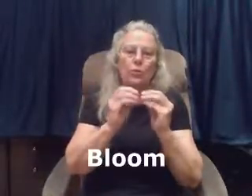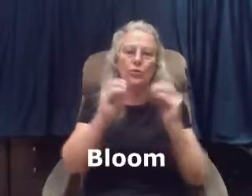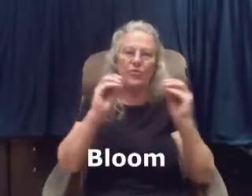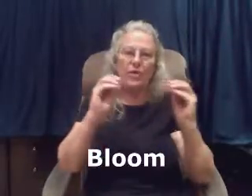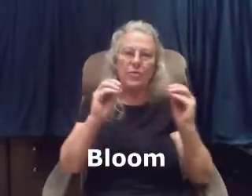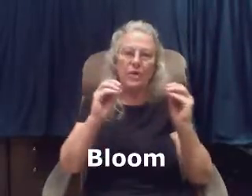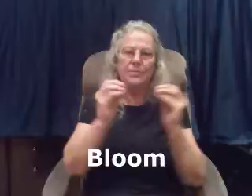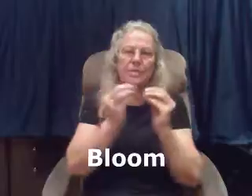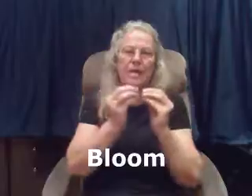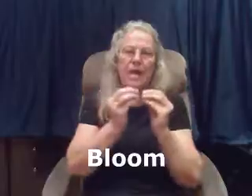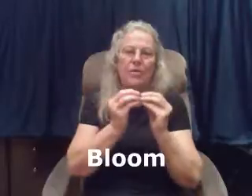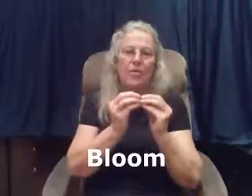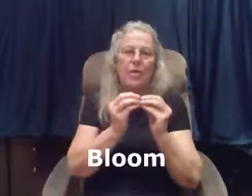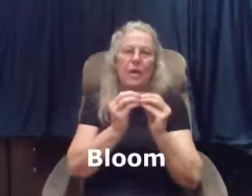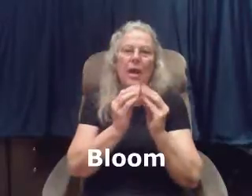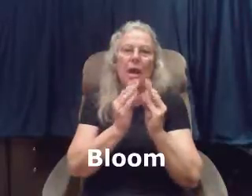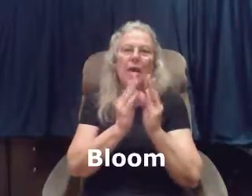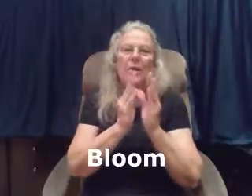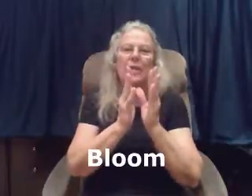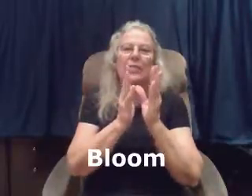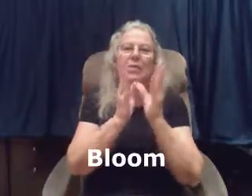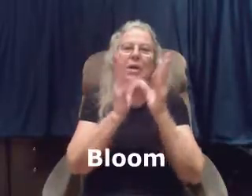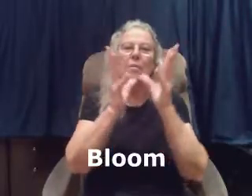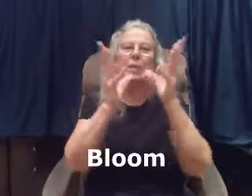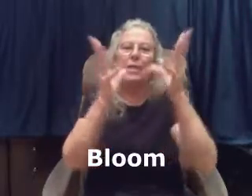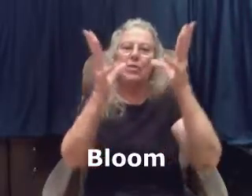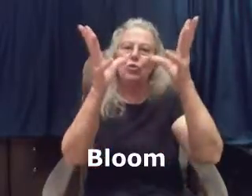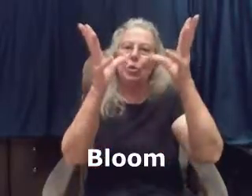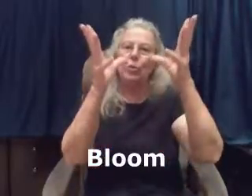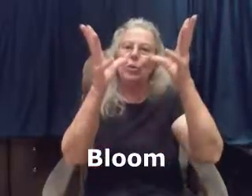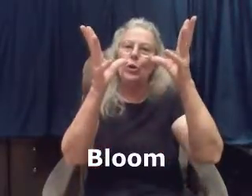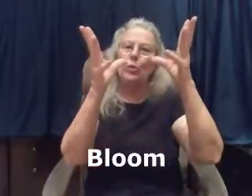your fingertips together and let them come up into a bloom.